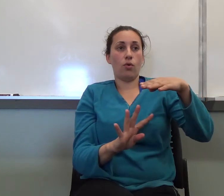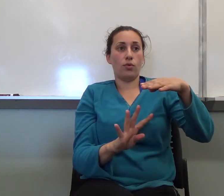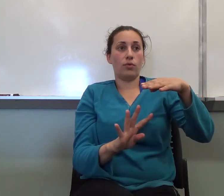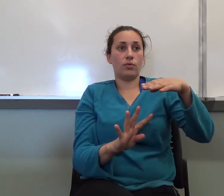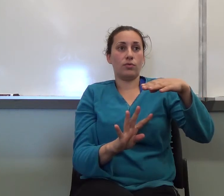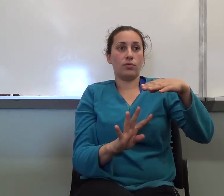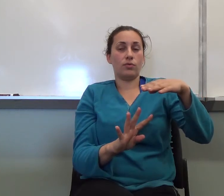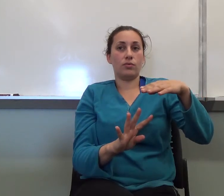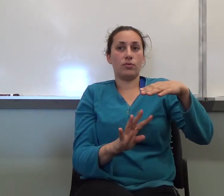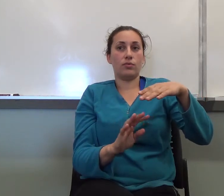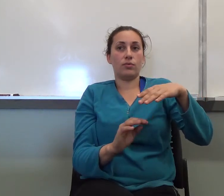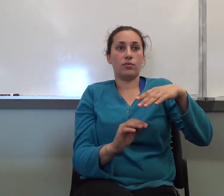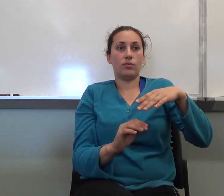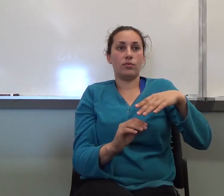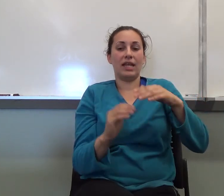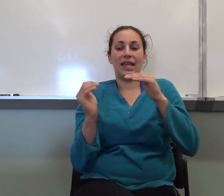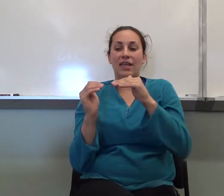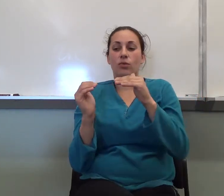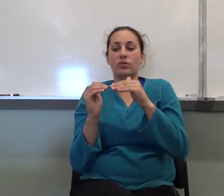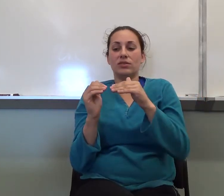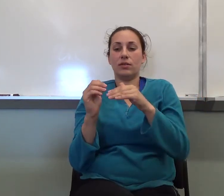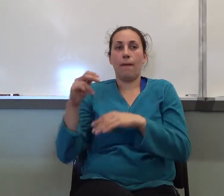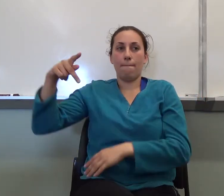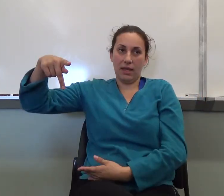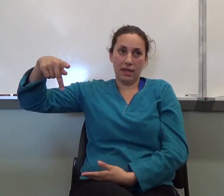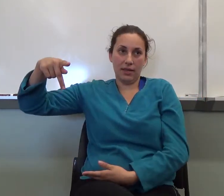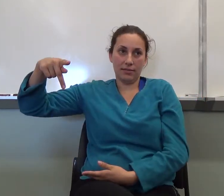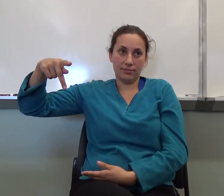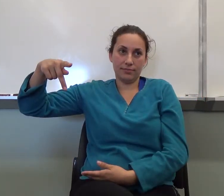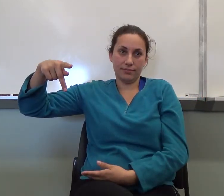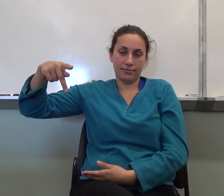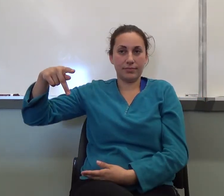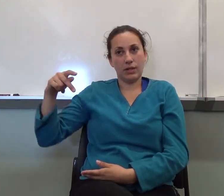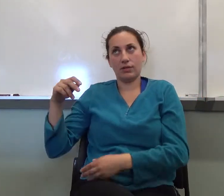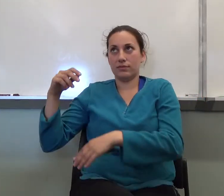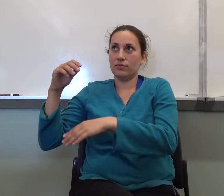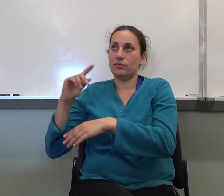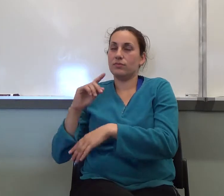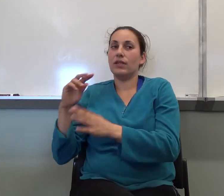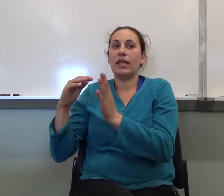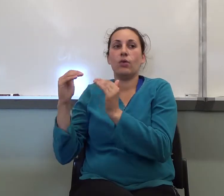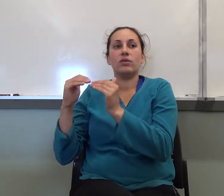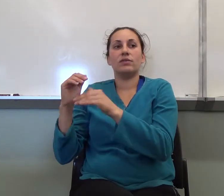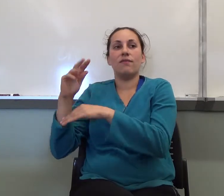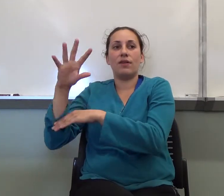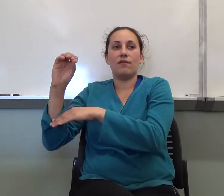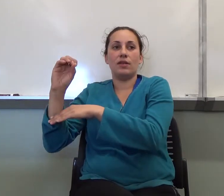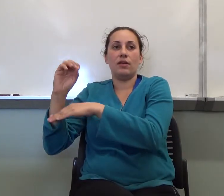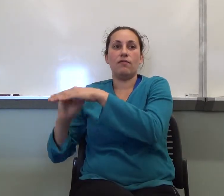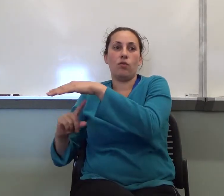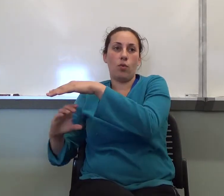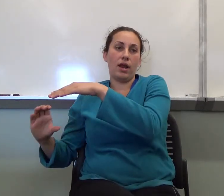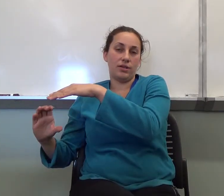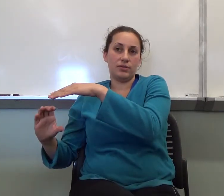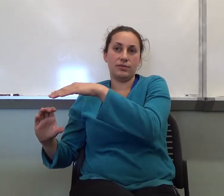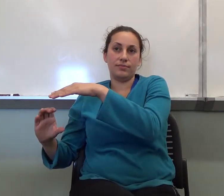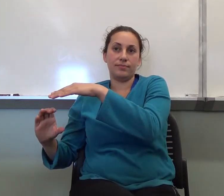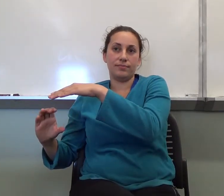base, is equal to P, which we know is 50, over 100. So the claim is that this proportion